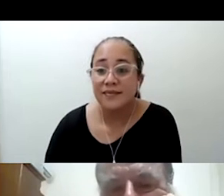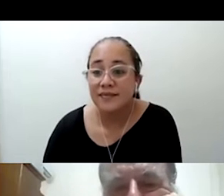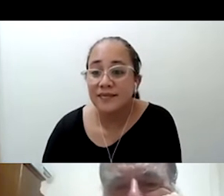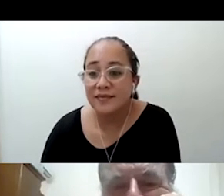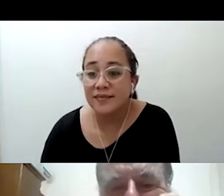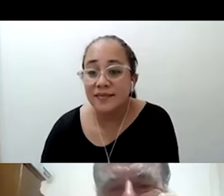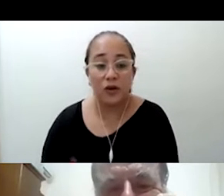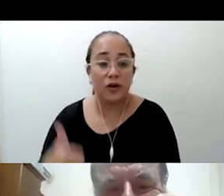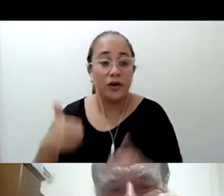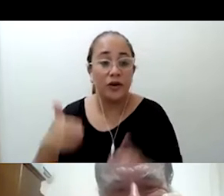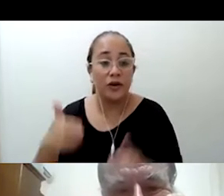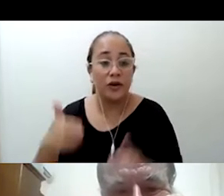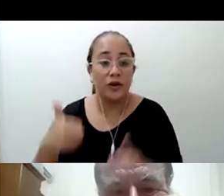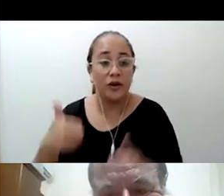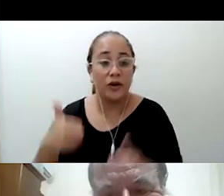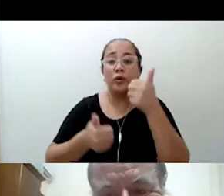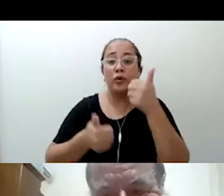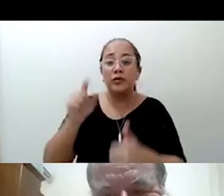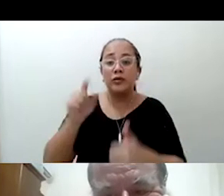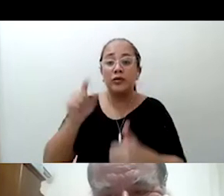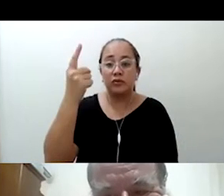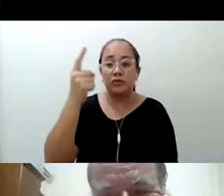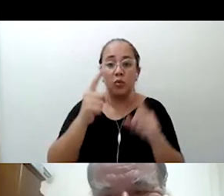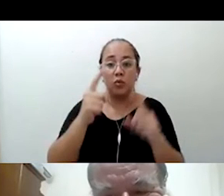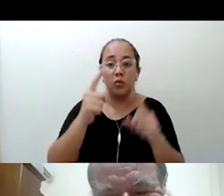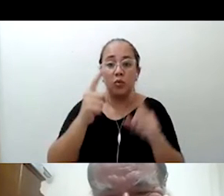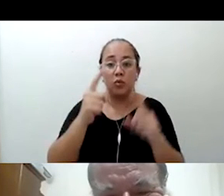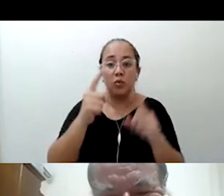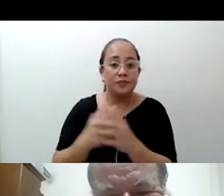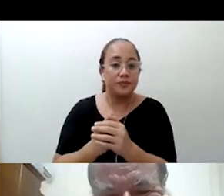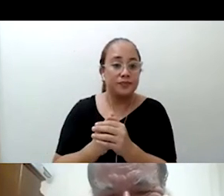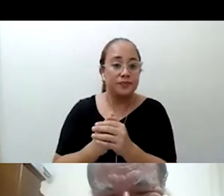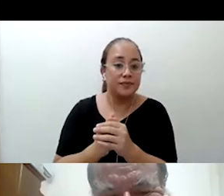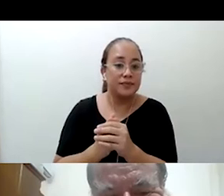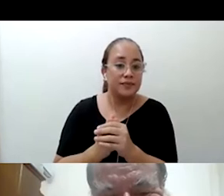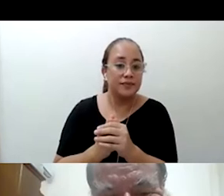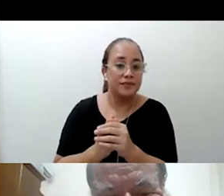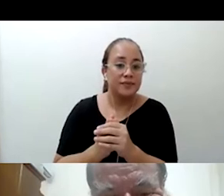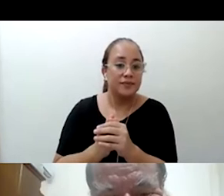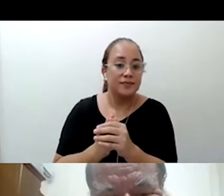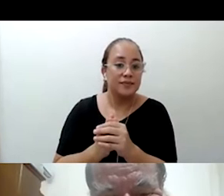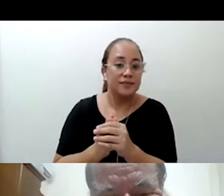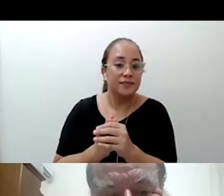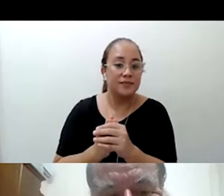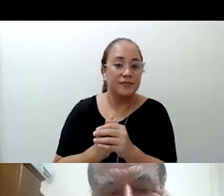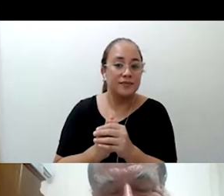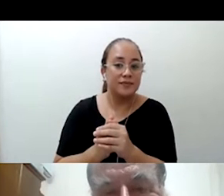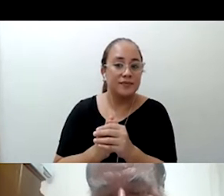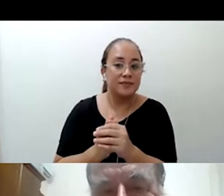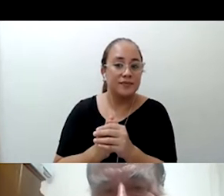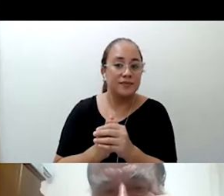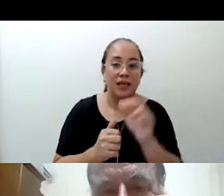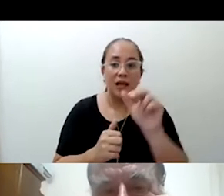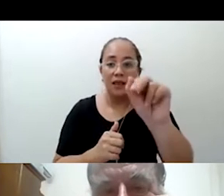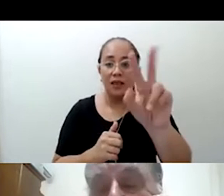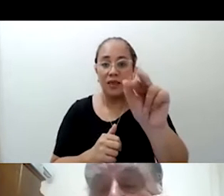Okay, which sign goes first? Most of them are signing B. Sign 2. B, sign